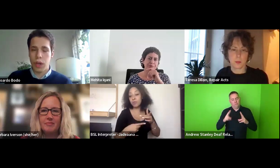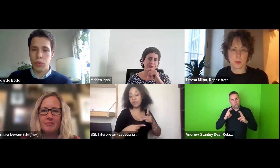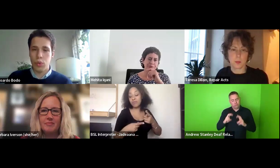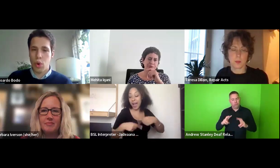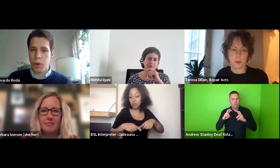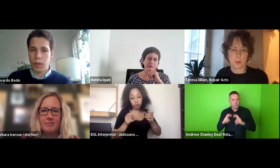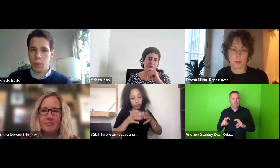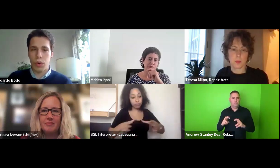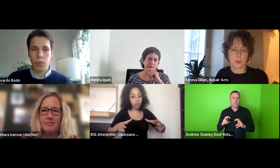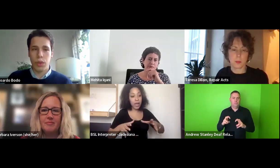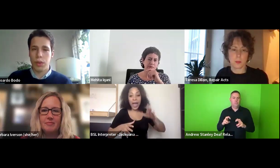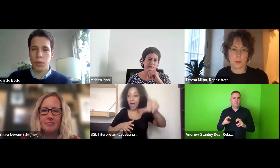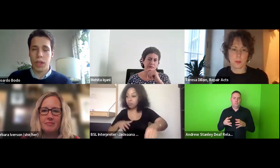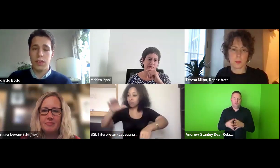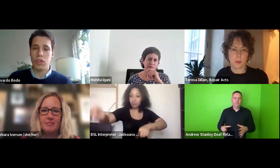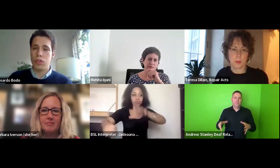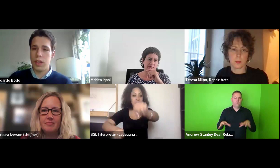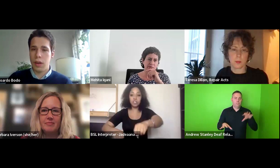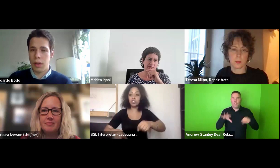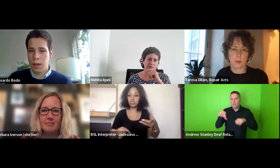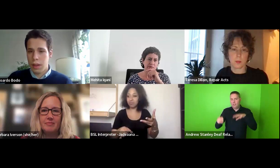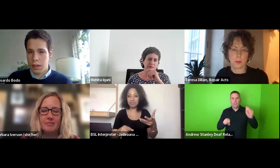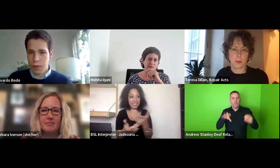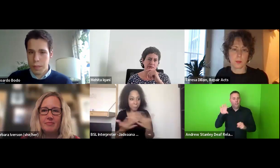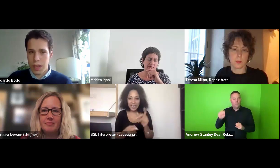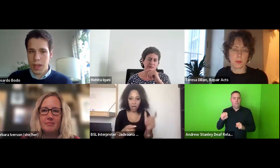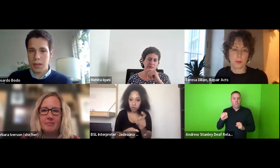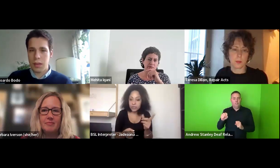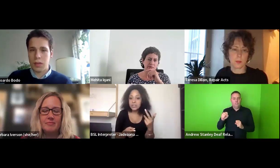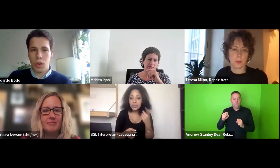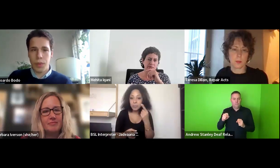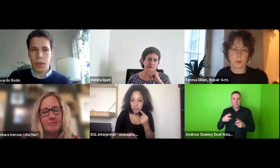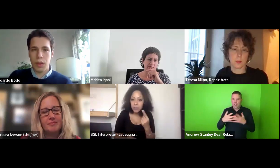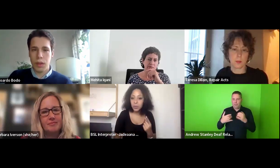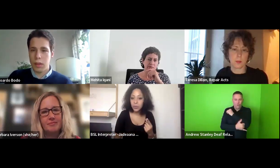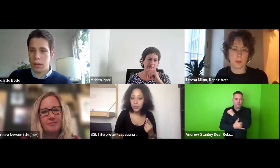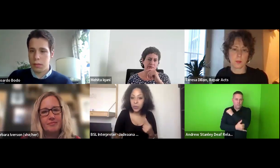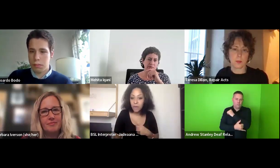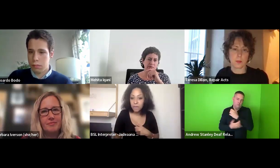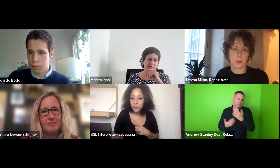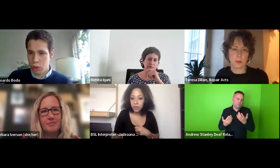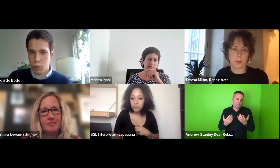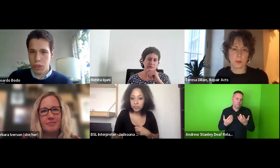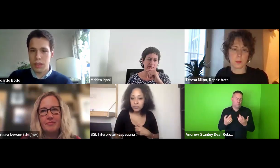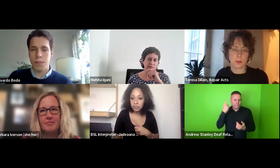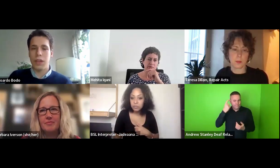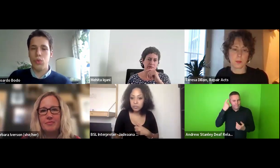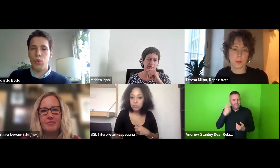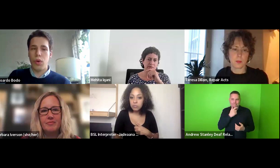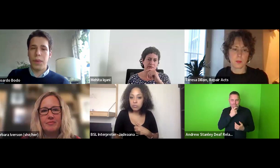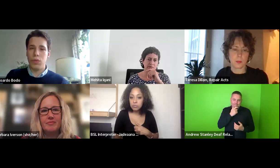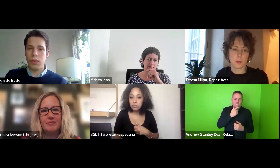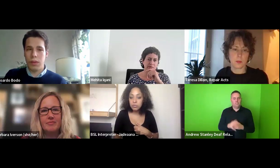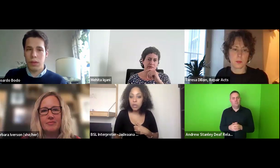so we try to cooperate more with organizations there. And if I may add something, sorry to bring this